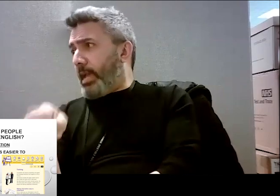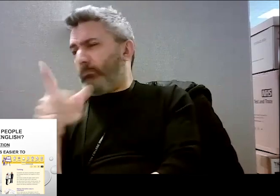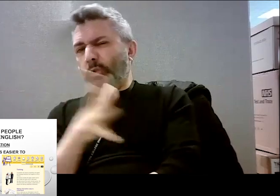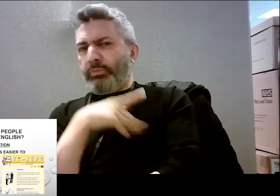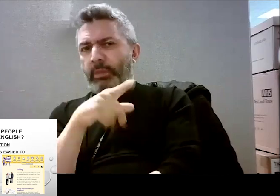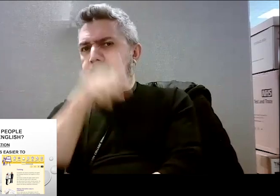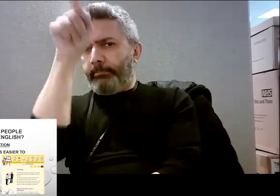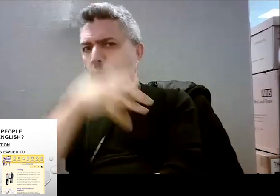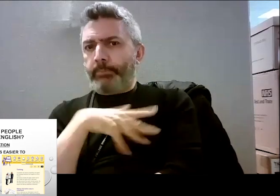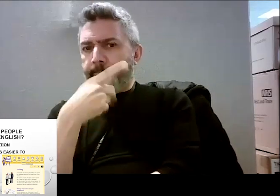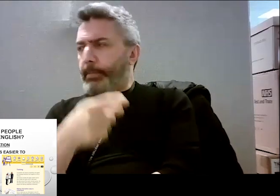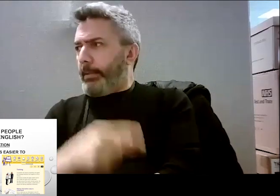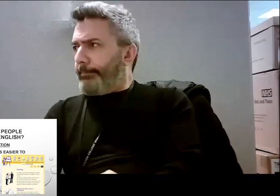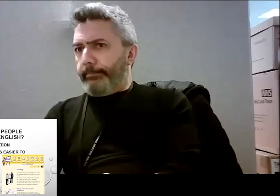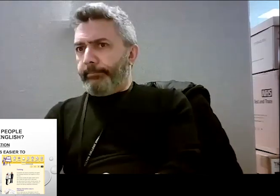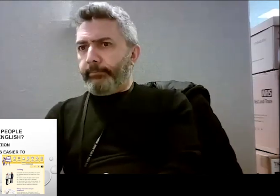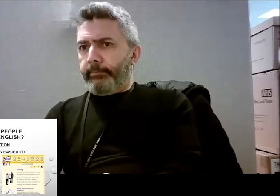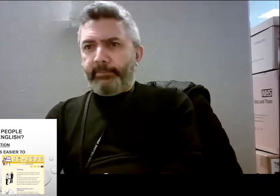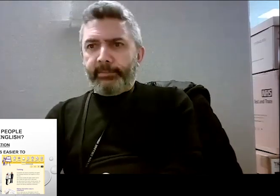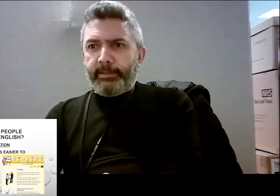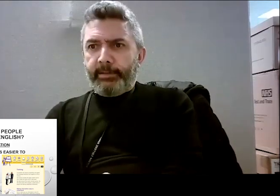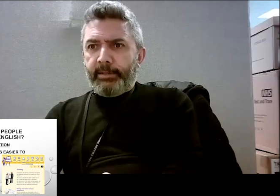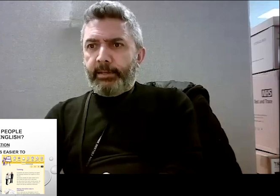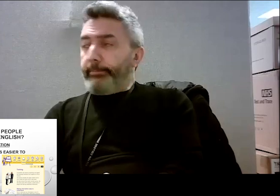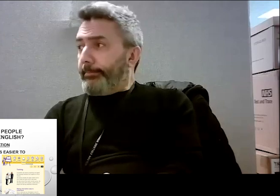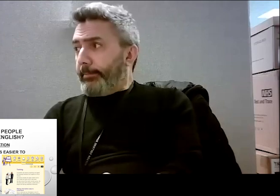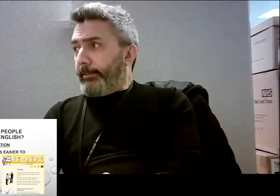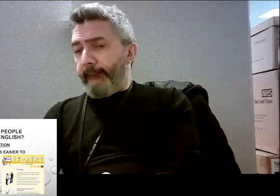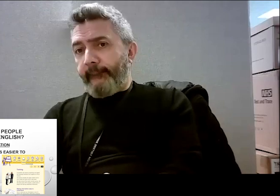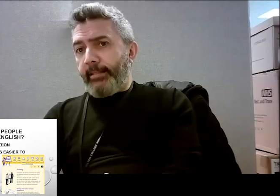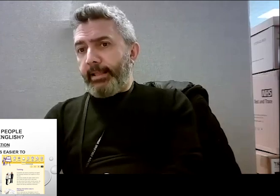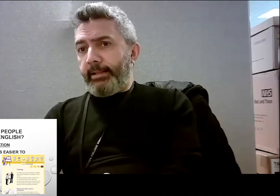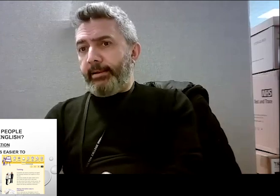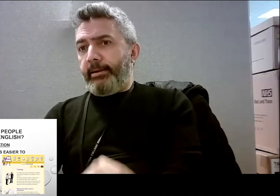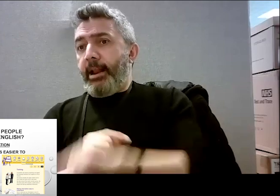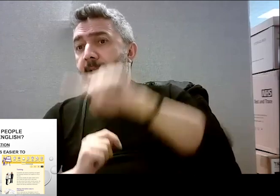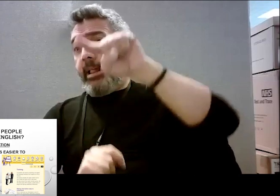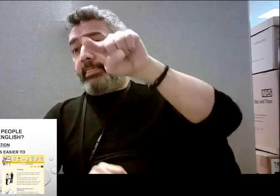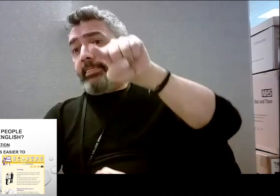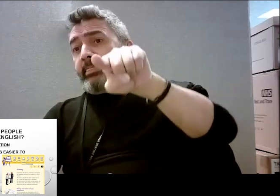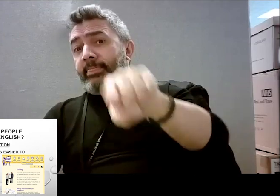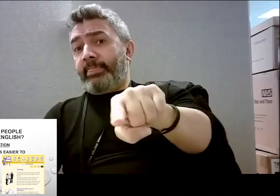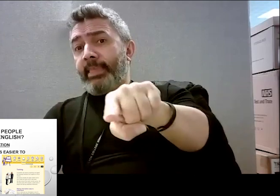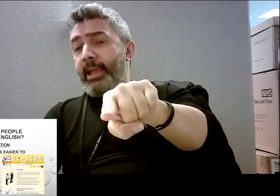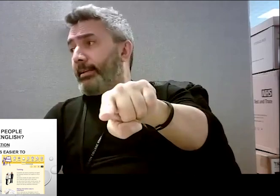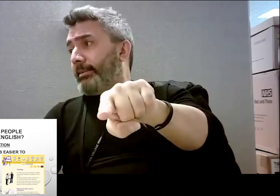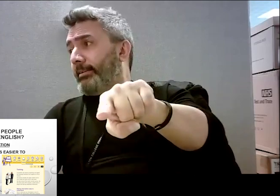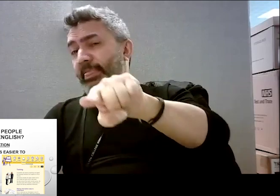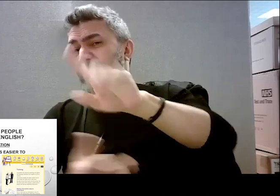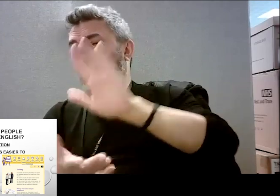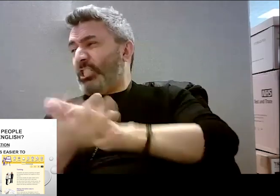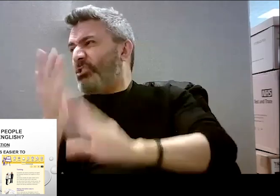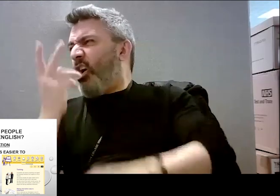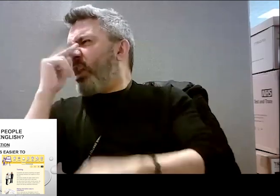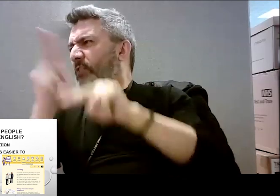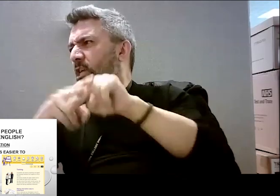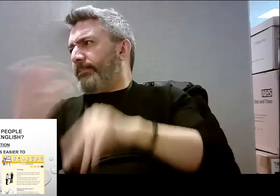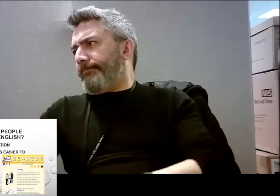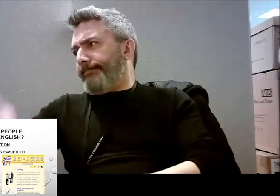visual. Even my hearing students prefer the more visual ways. Brief and straight to the point.